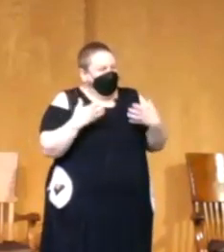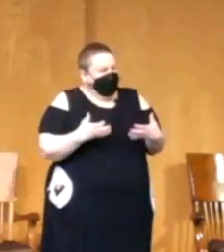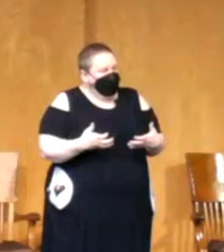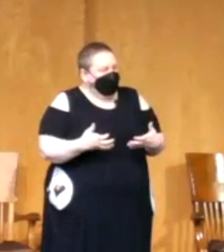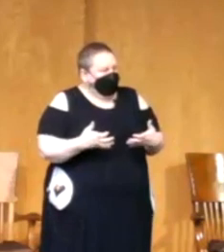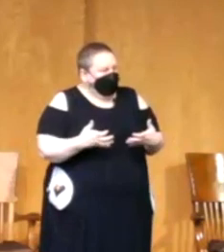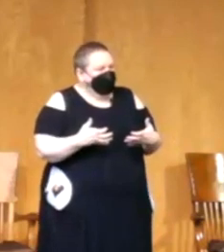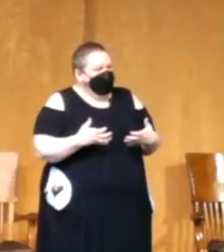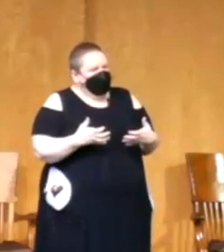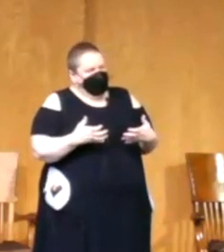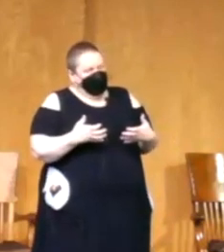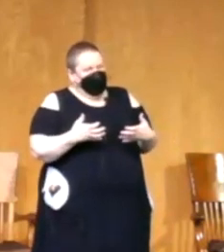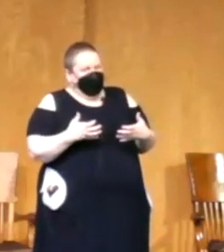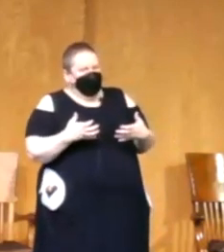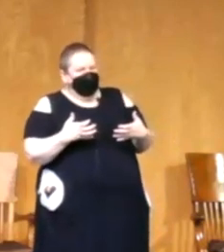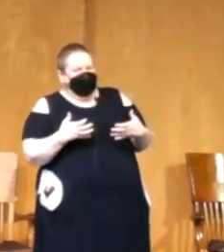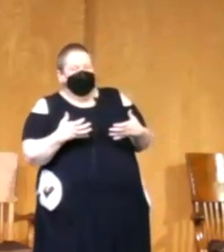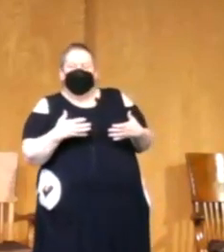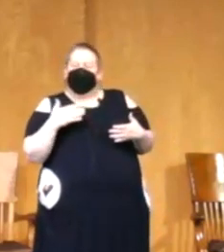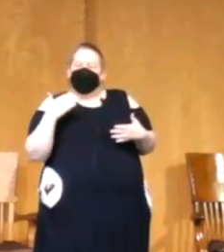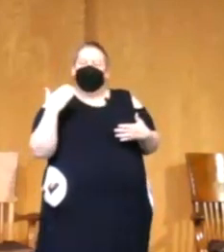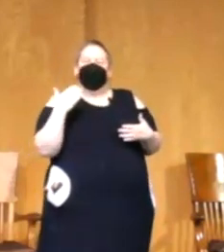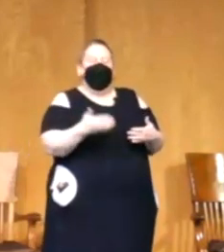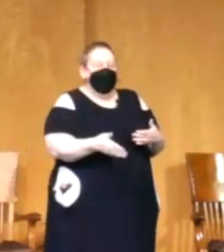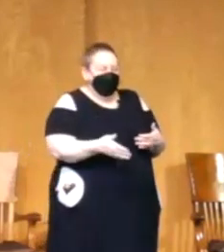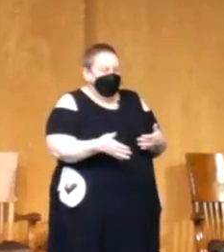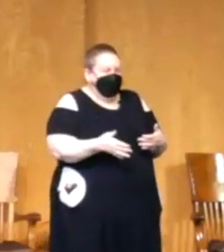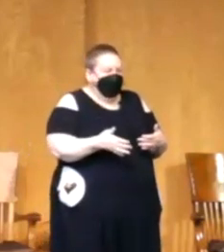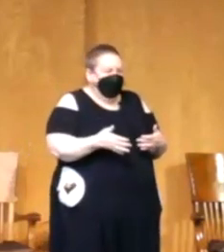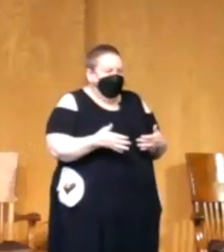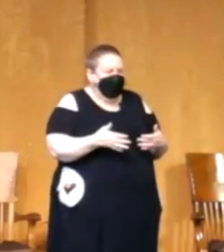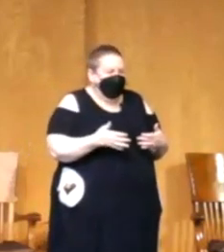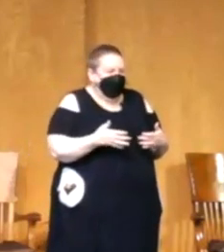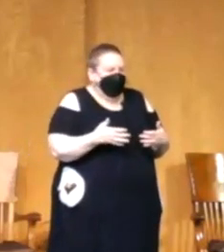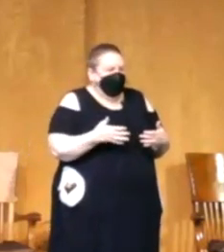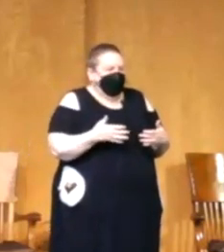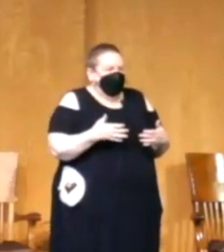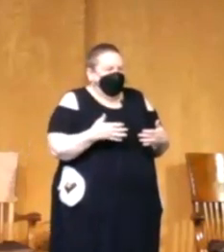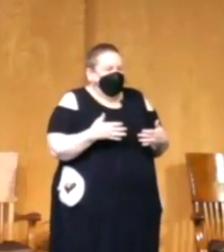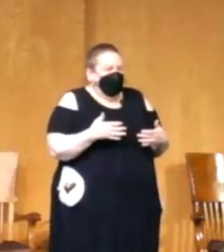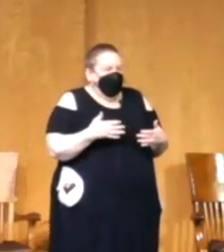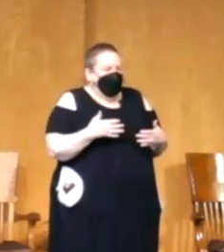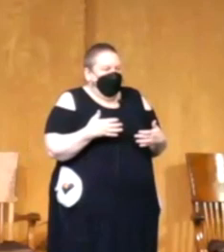and healing to the survivors